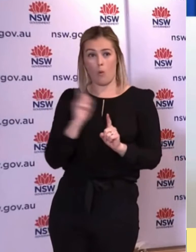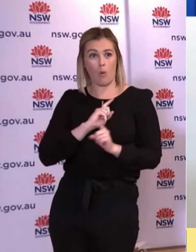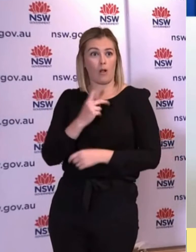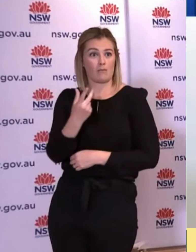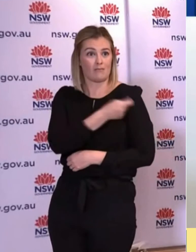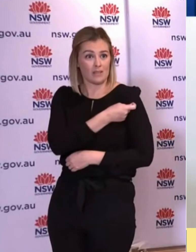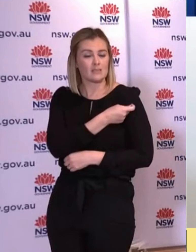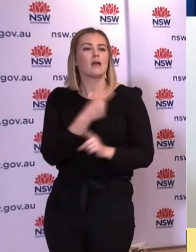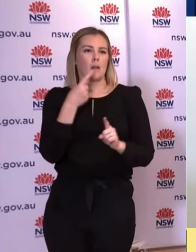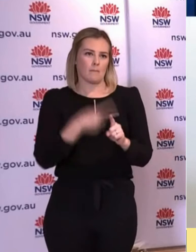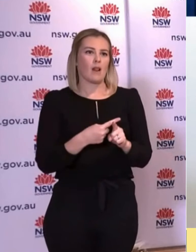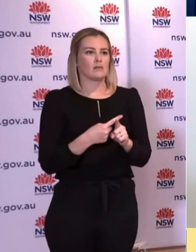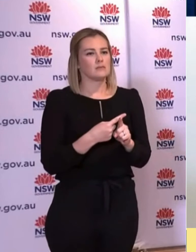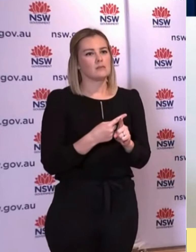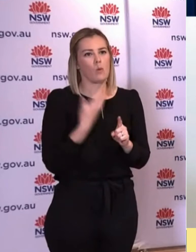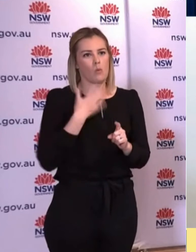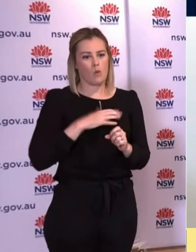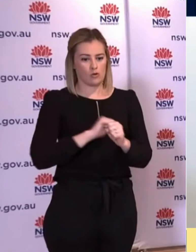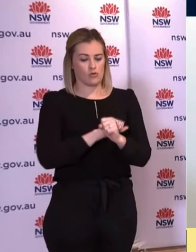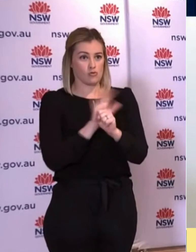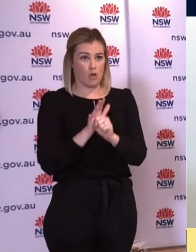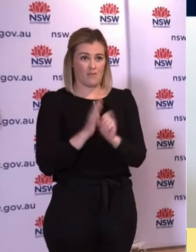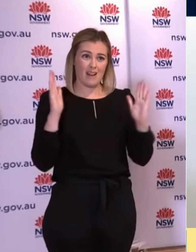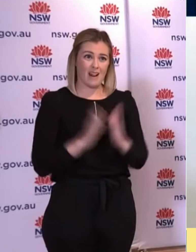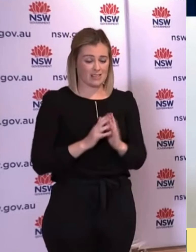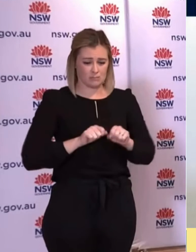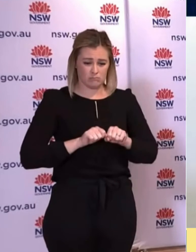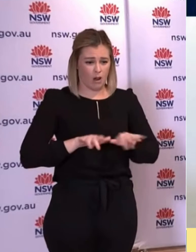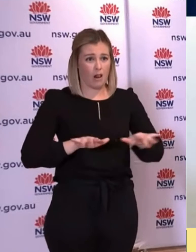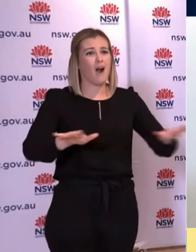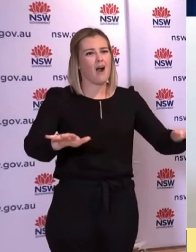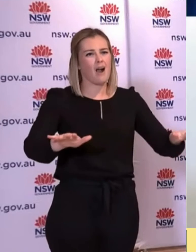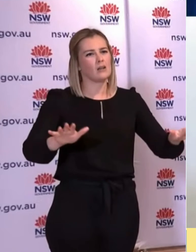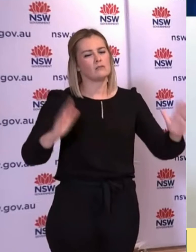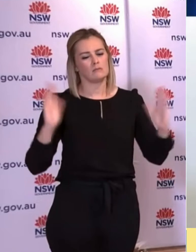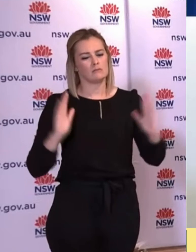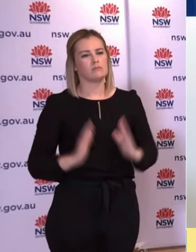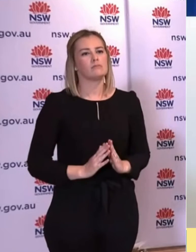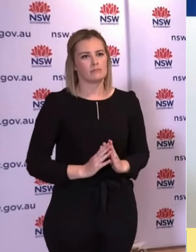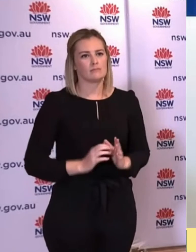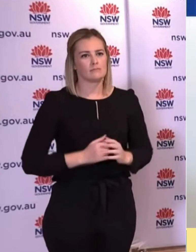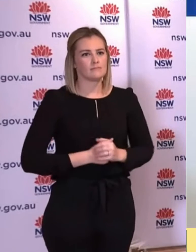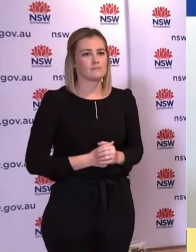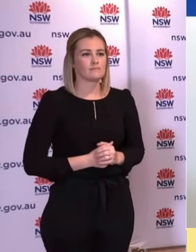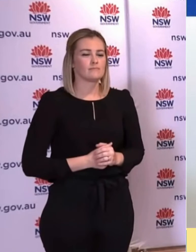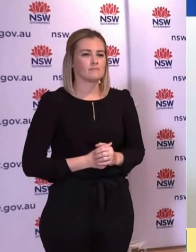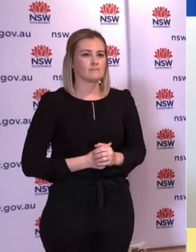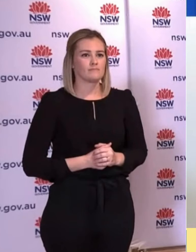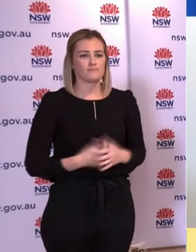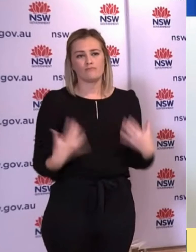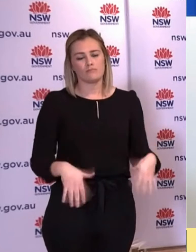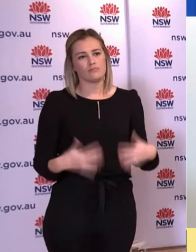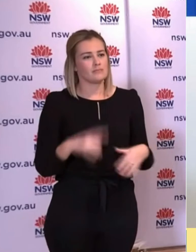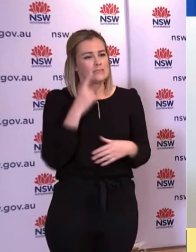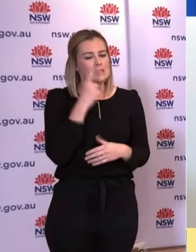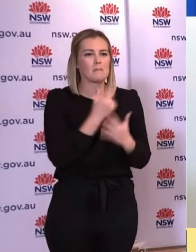across the community. Getting vaccinated, and again it's just wonderful to see such high rates of vaccination through, so a